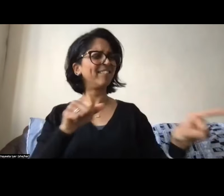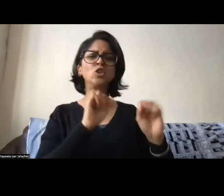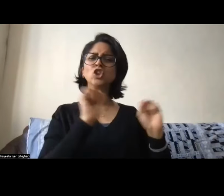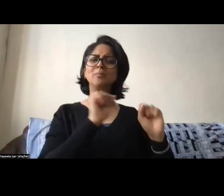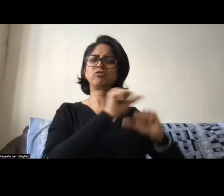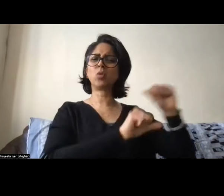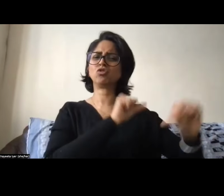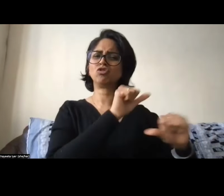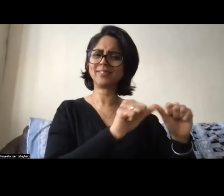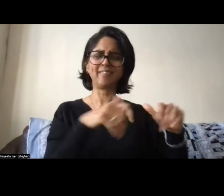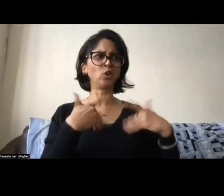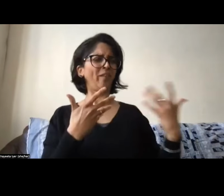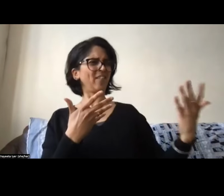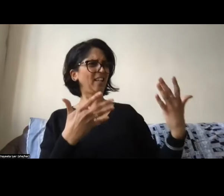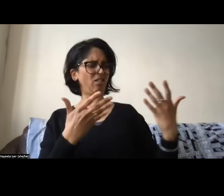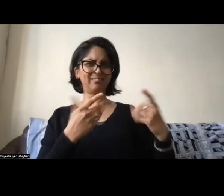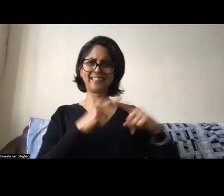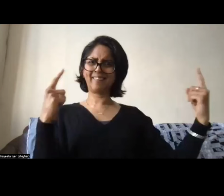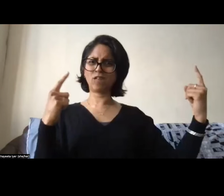of negativity.